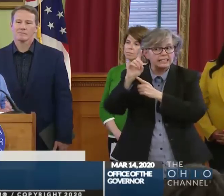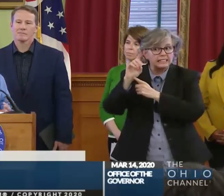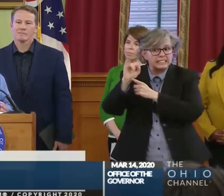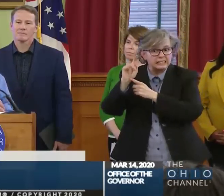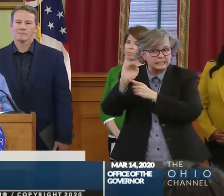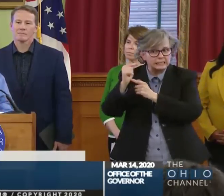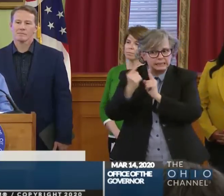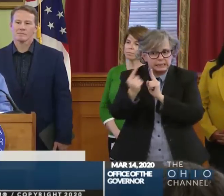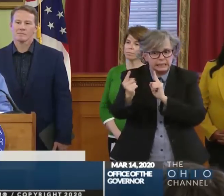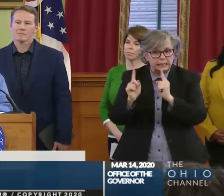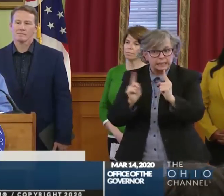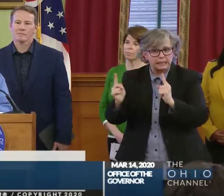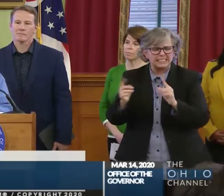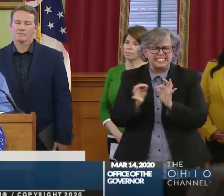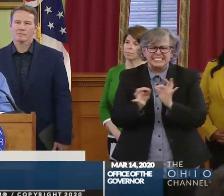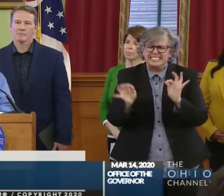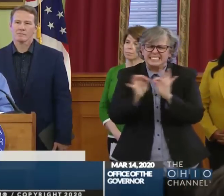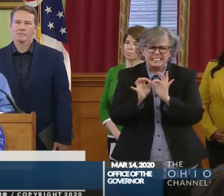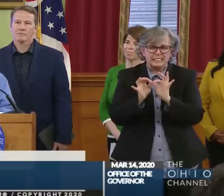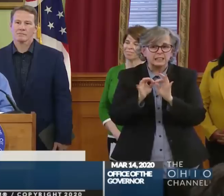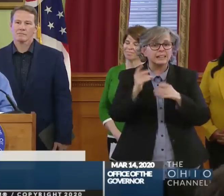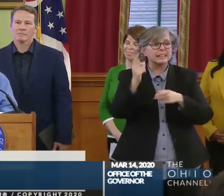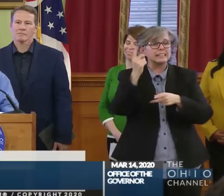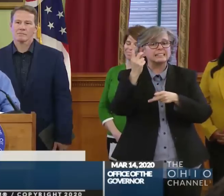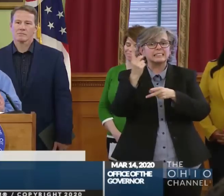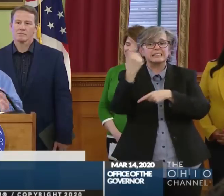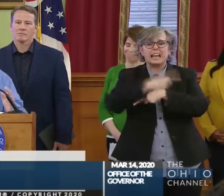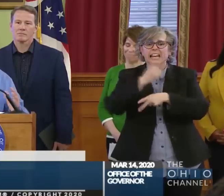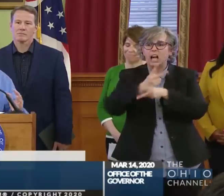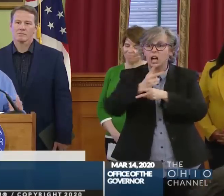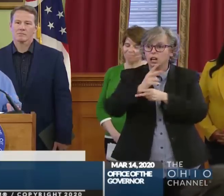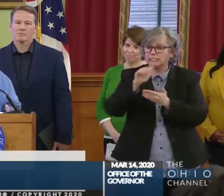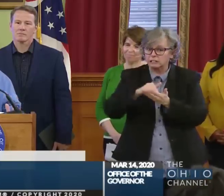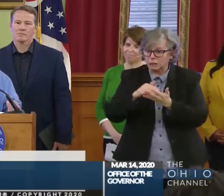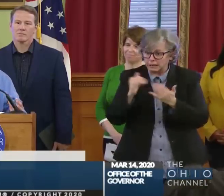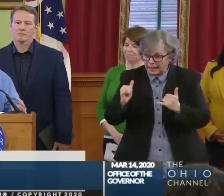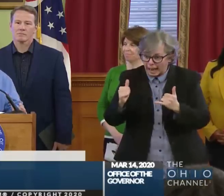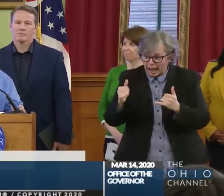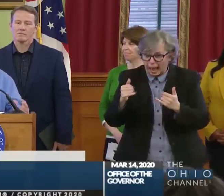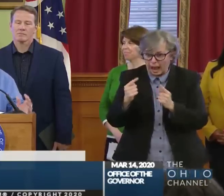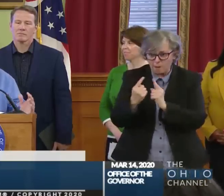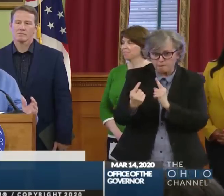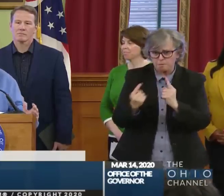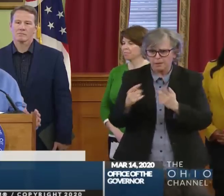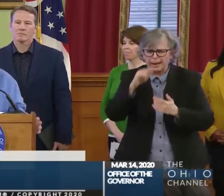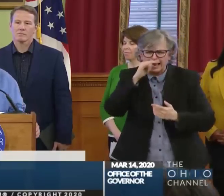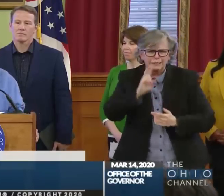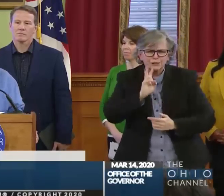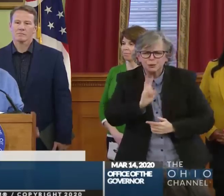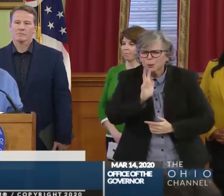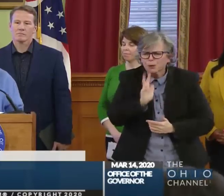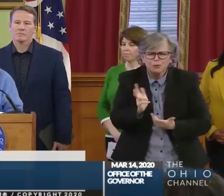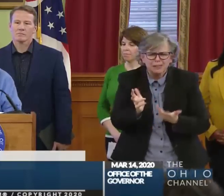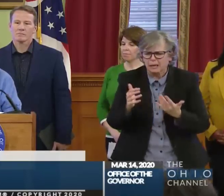Daycare settings, virtually impossible to have social distancing with 2-year-olds, 3-year-olds, et cetera.